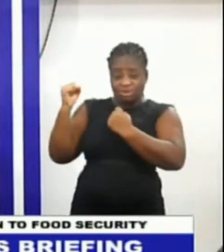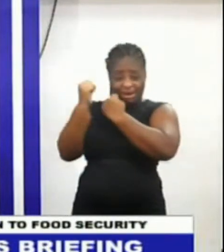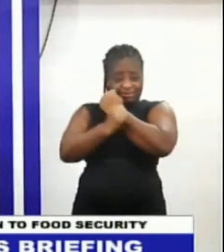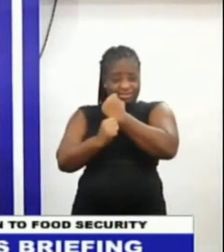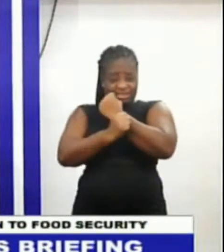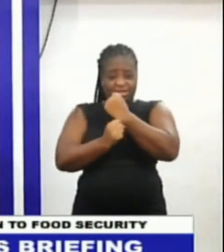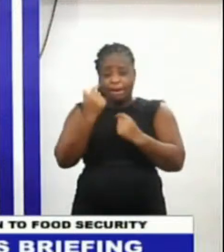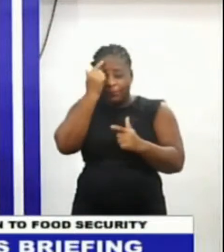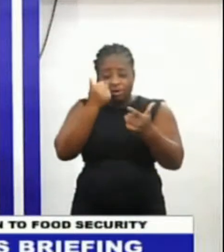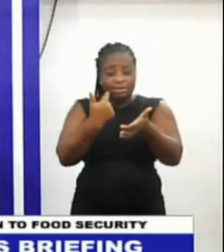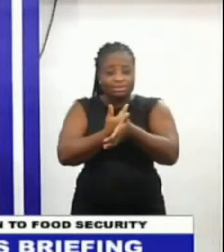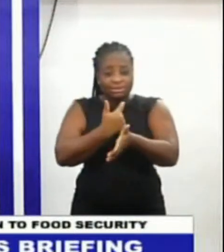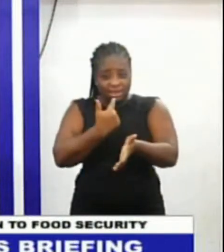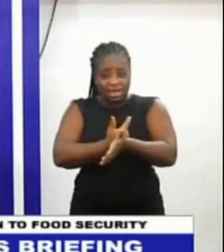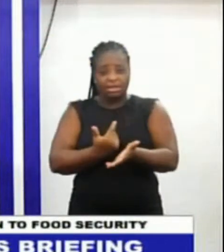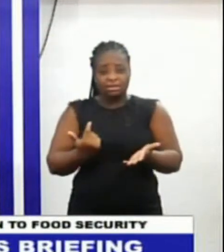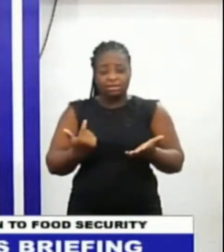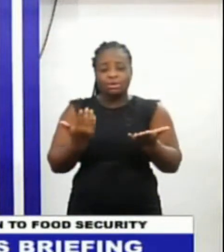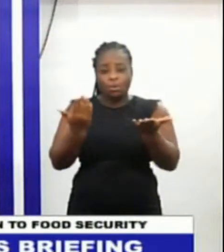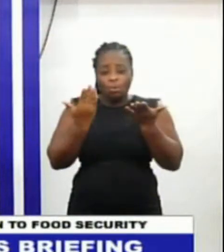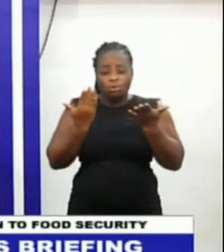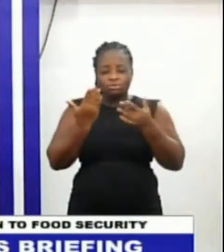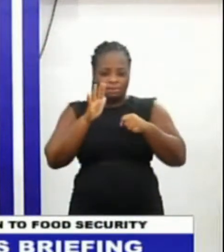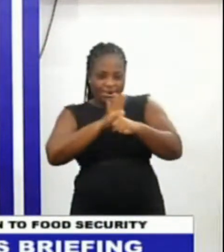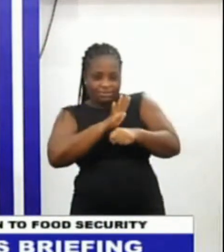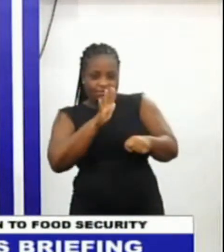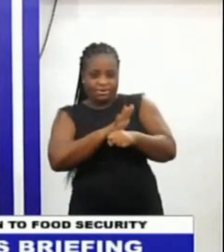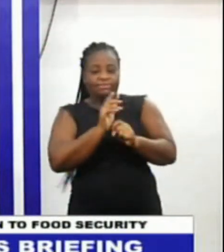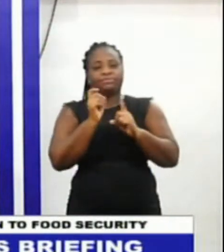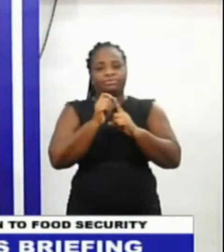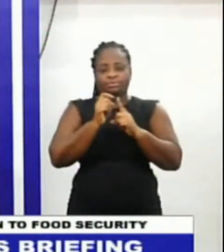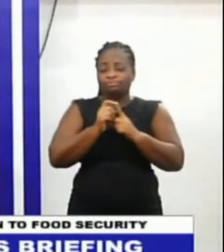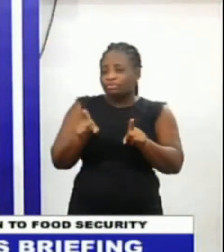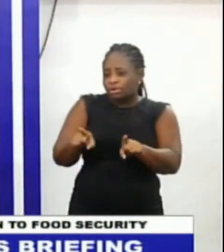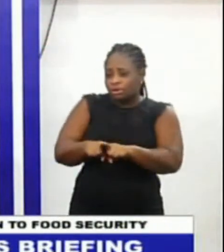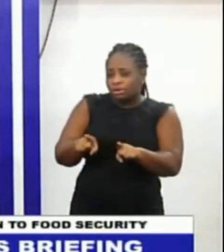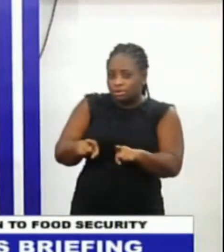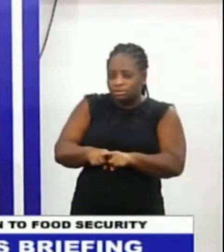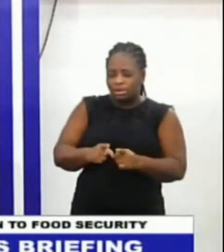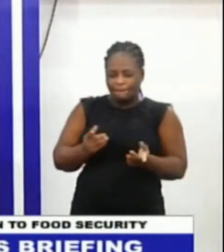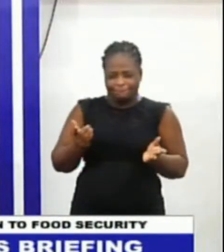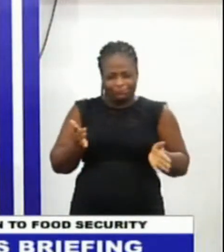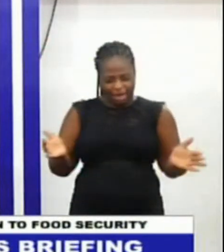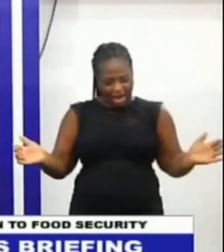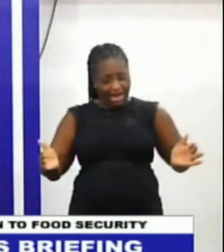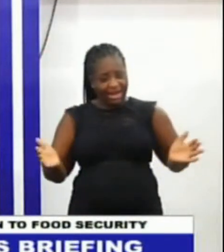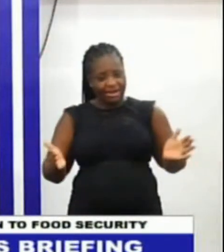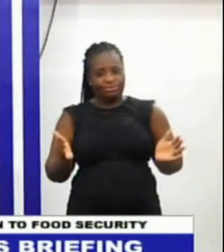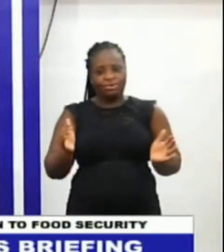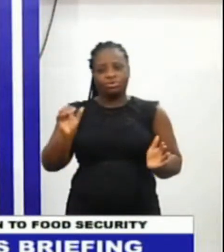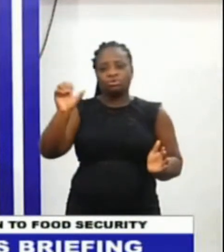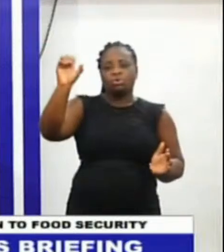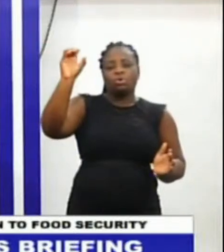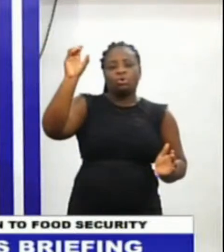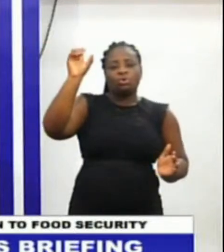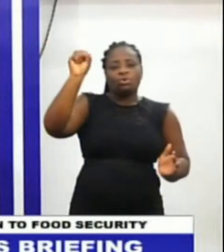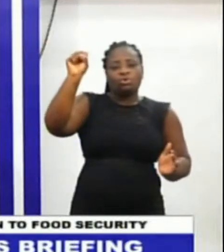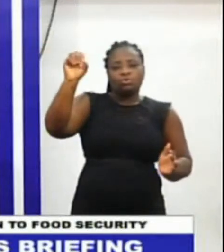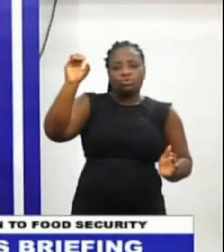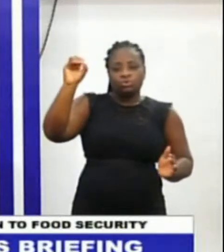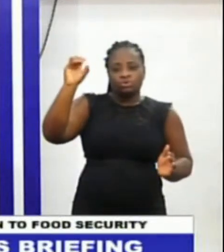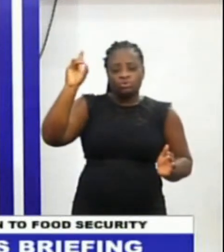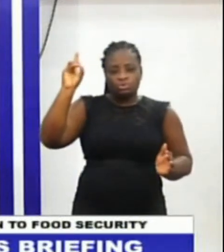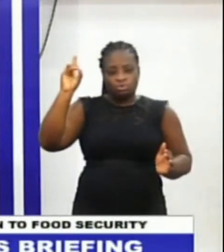on this path to be self-sufficient in rice. We are also been encouraging soya as a means of